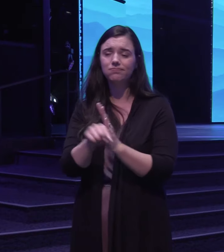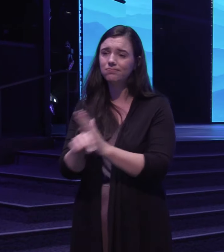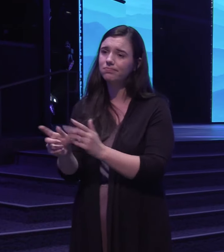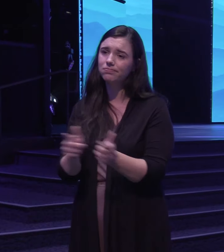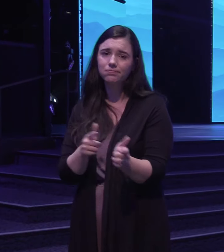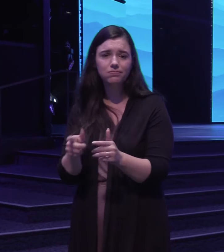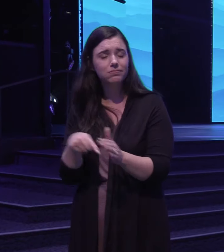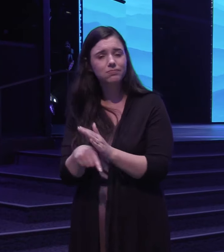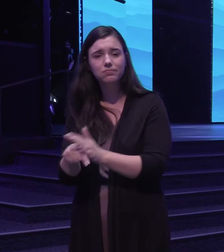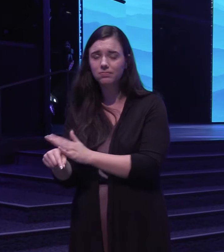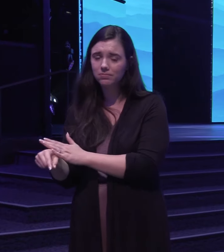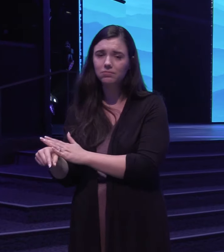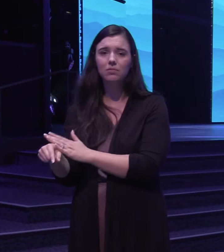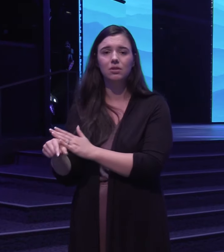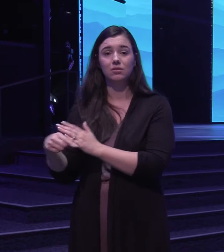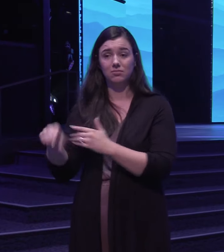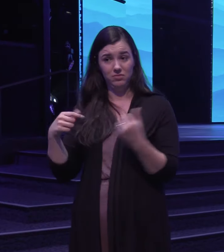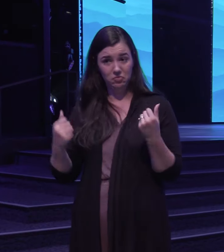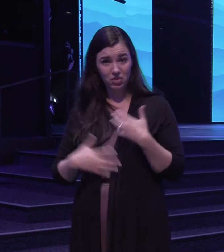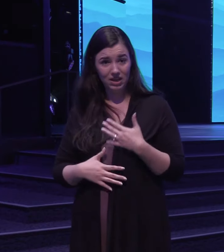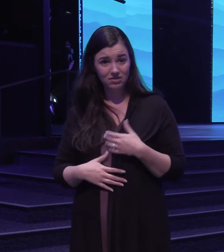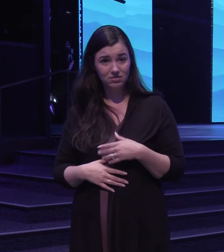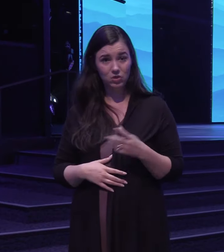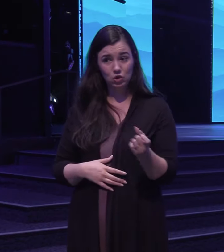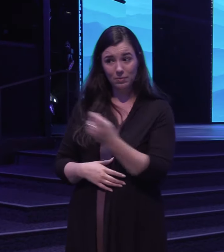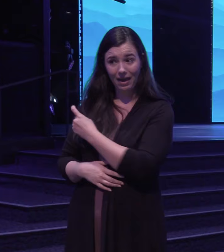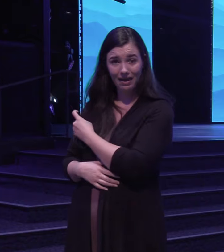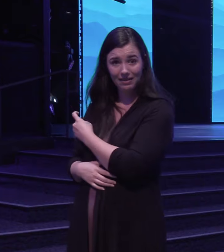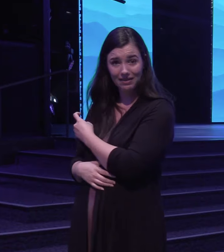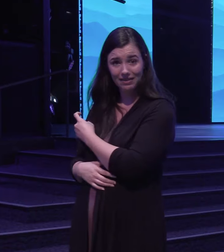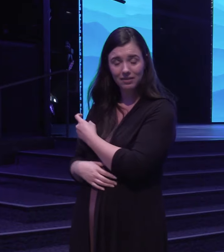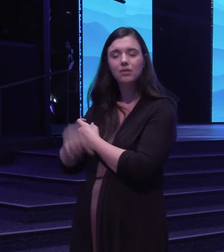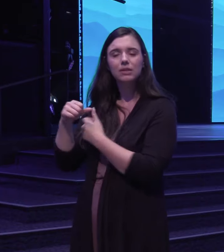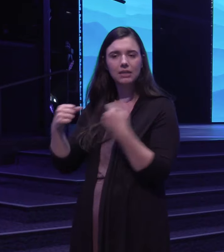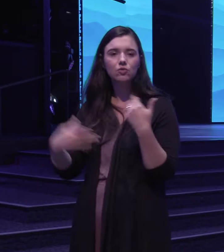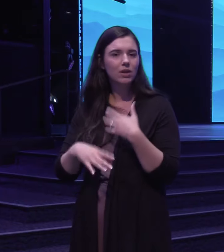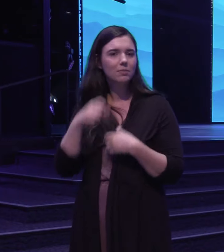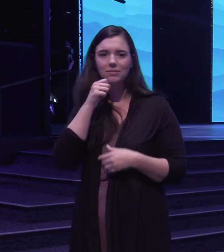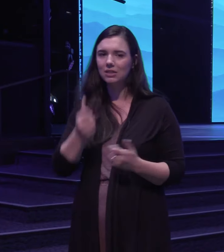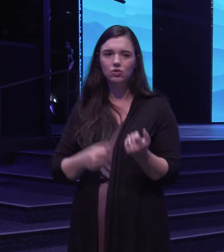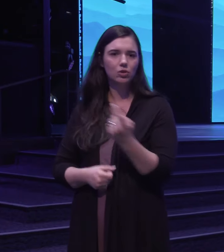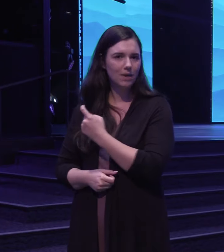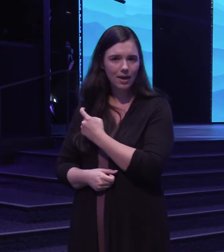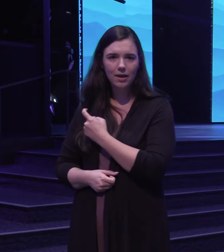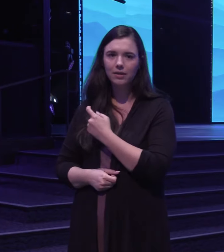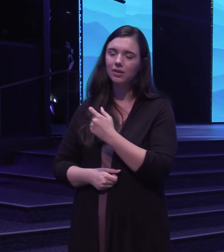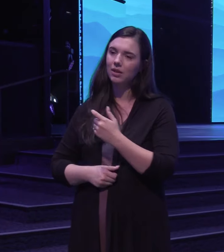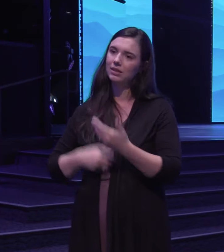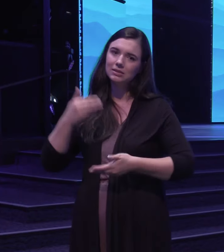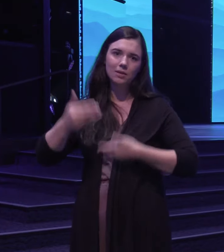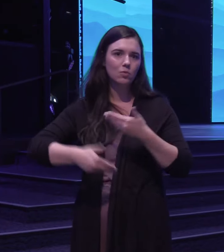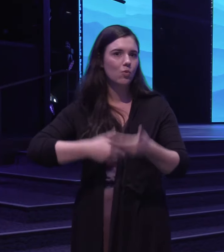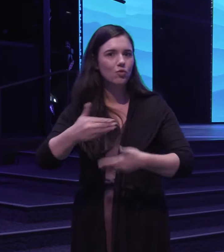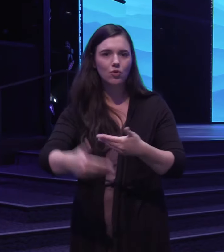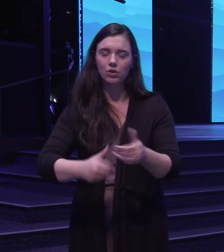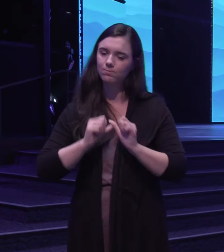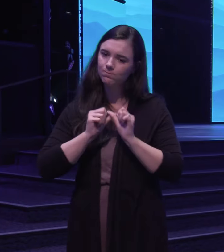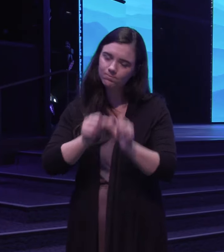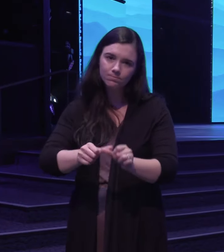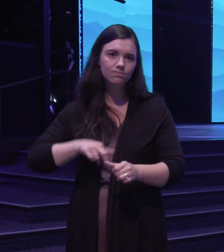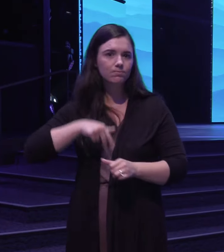fire. Were they afraid? Did they turn back? Yes, they were afraid, but they didn't turn back. They stepped over the bodies, and